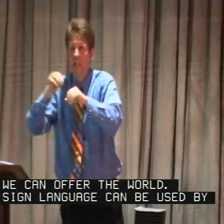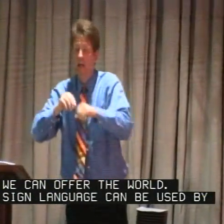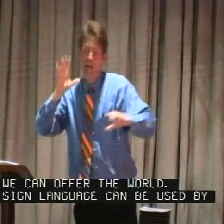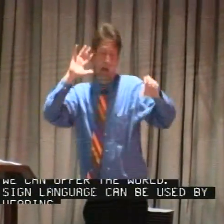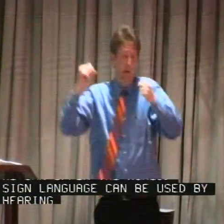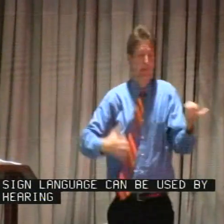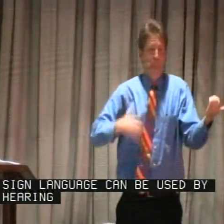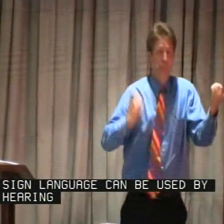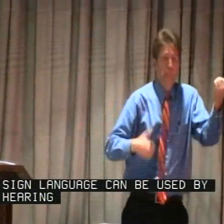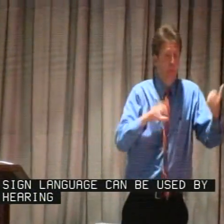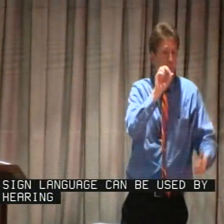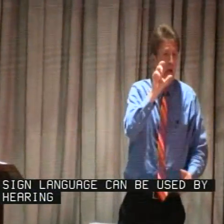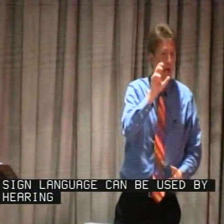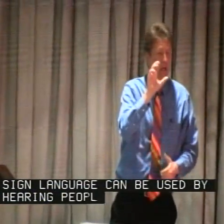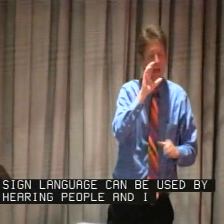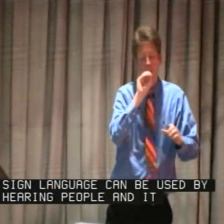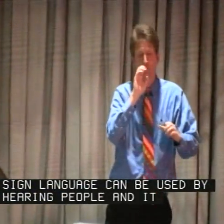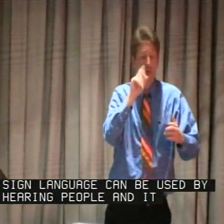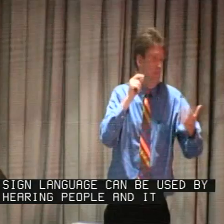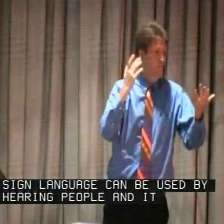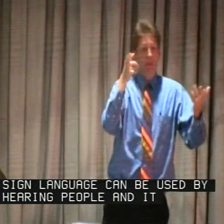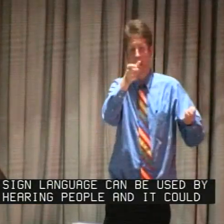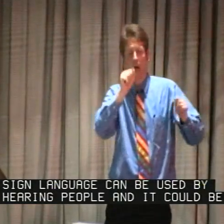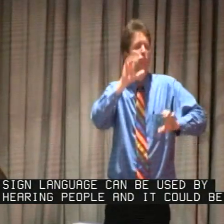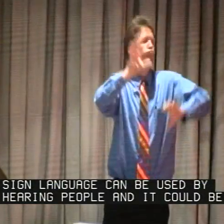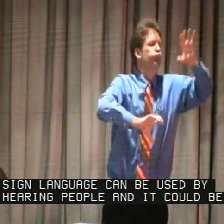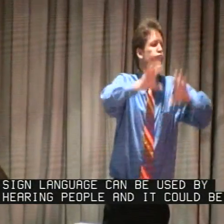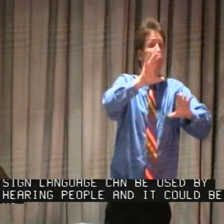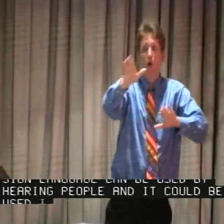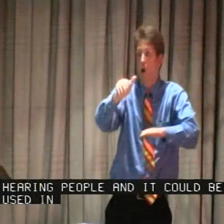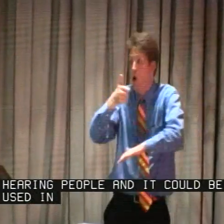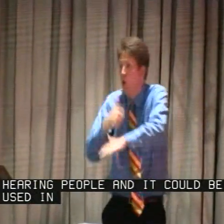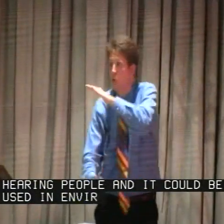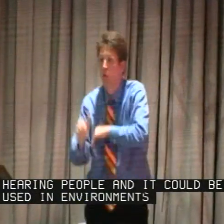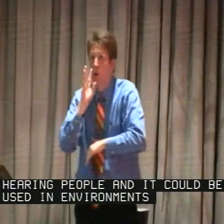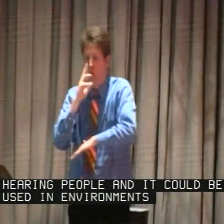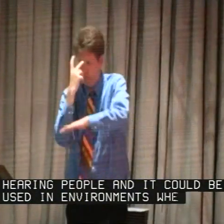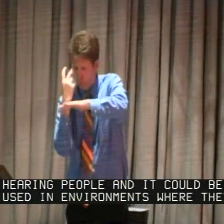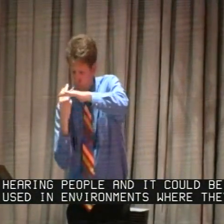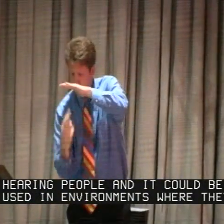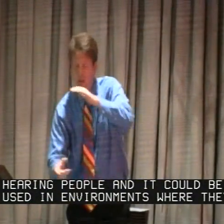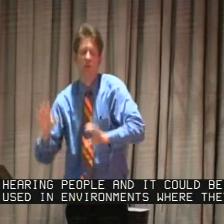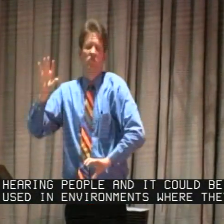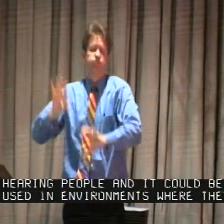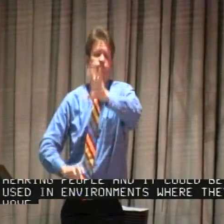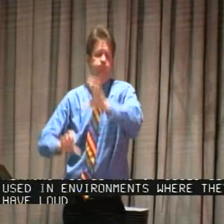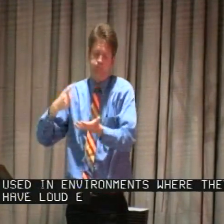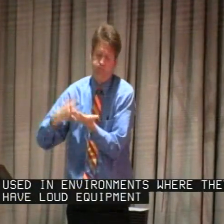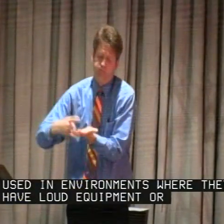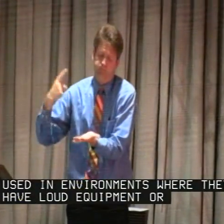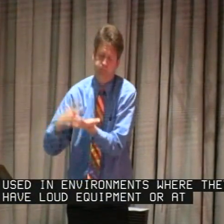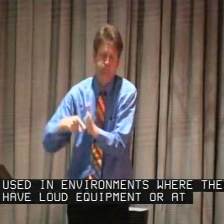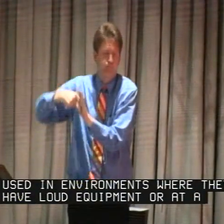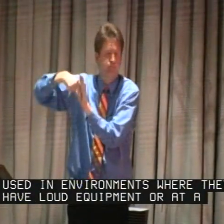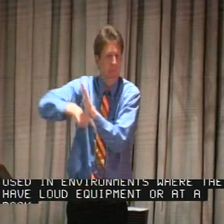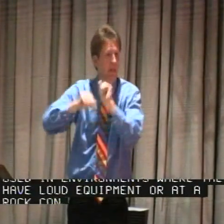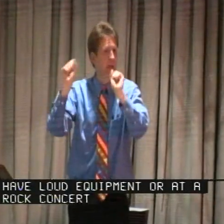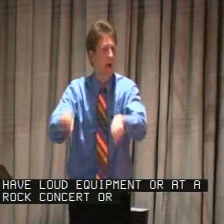in environments where they have a loud equipment, or at a rock concert, or if you're scuba diving, you could